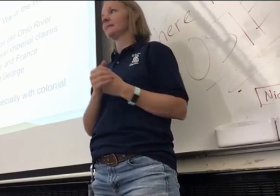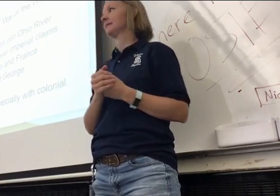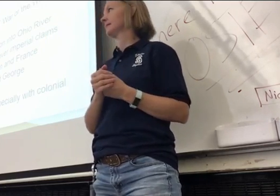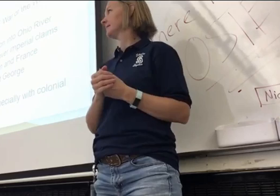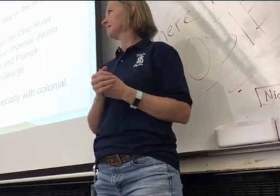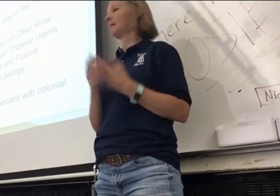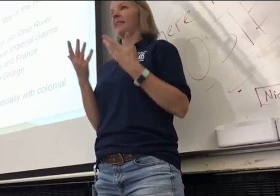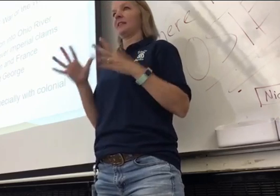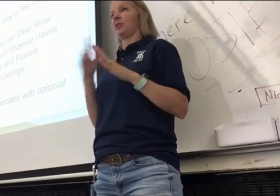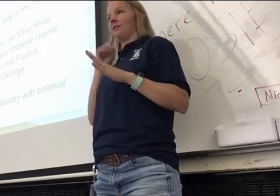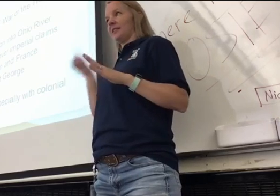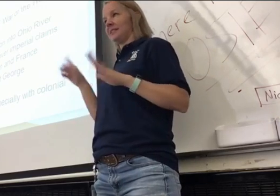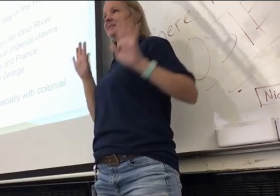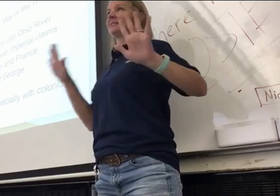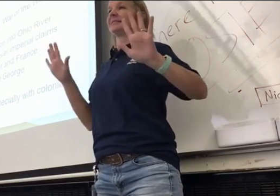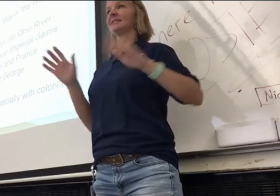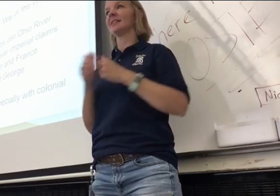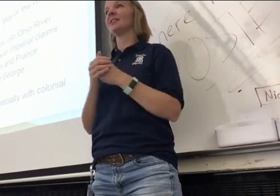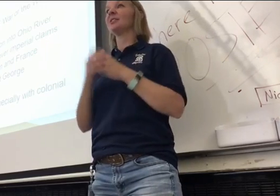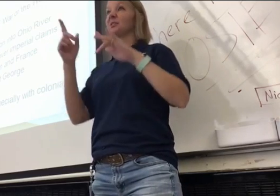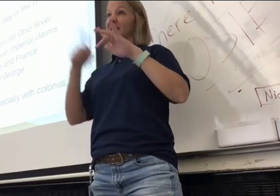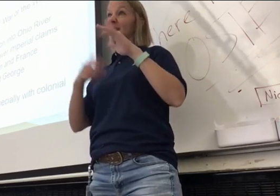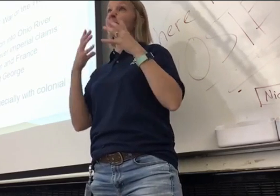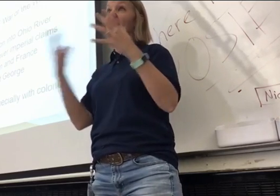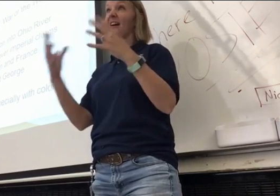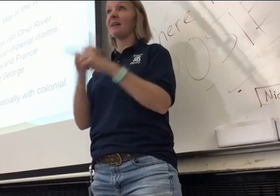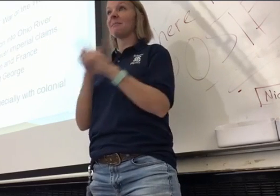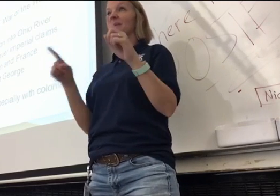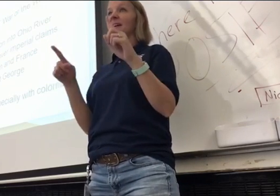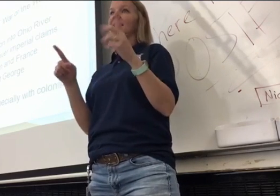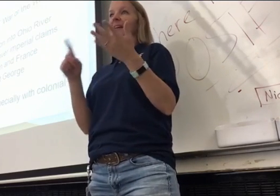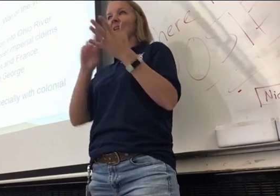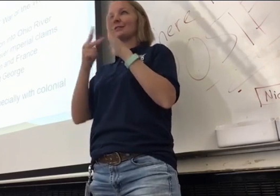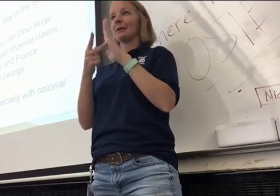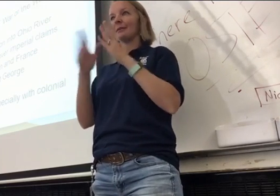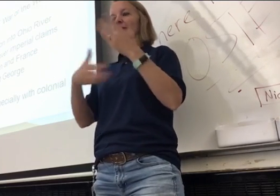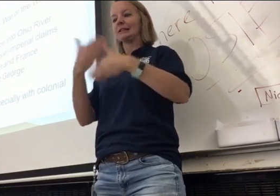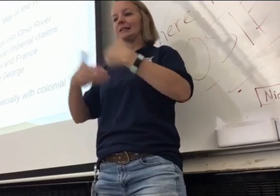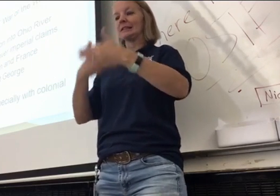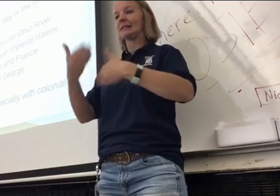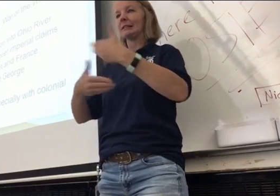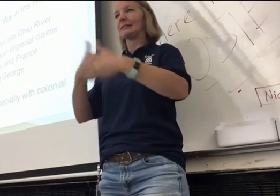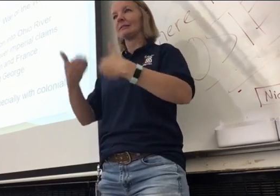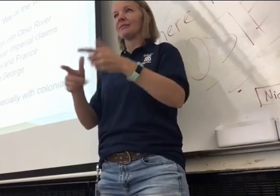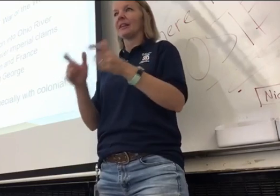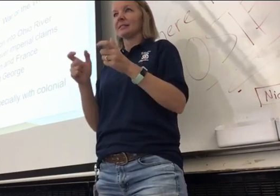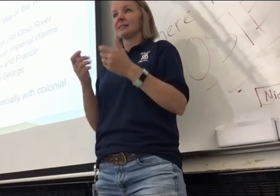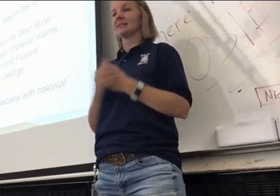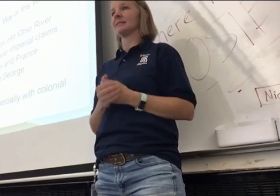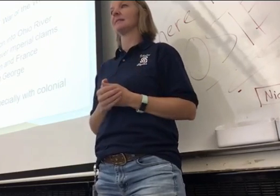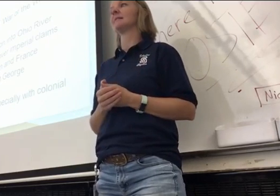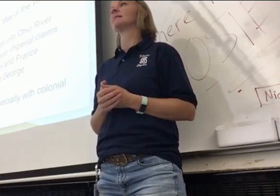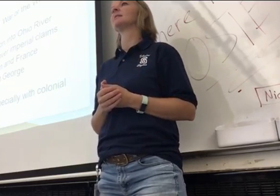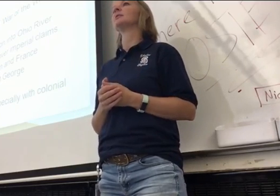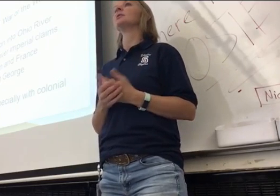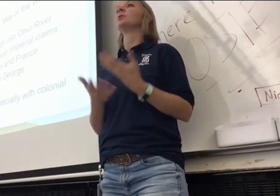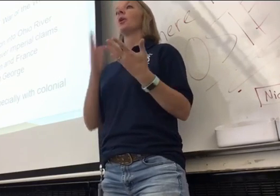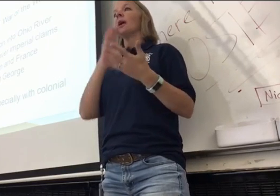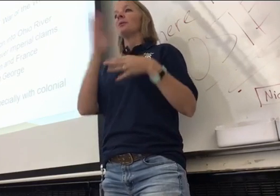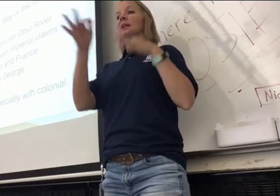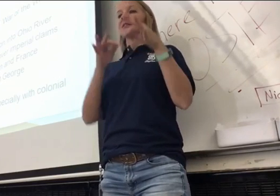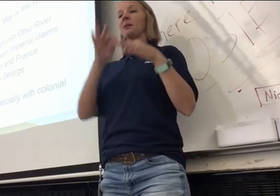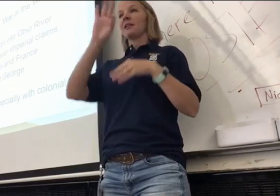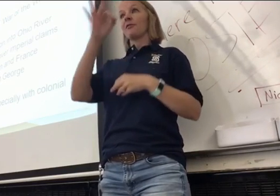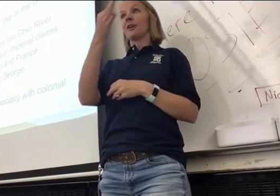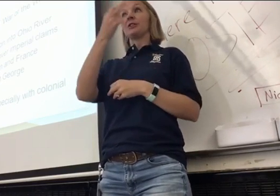And that's it for this one right here. So you can see we skipped a lot, but that's what I'm talking about when I say going through this fast. So let me explain the